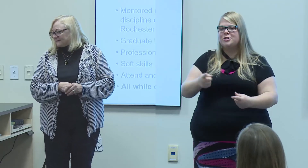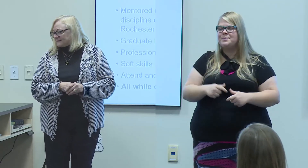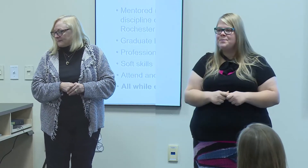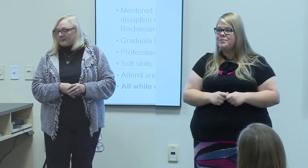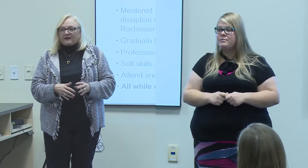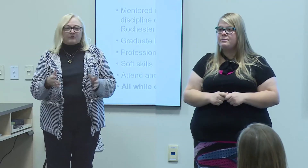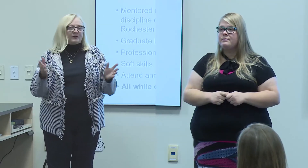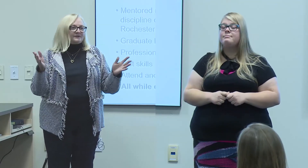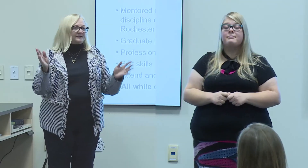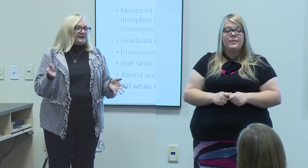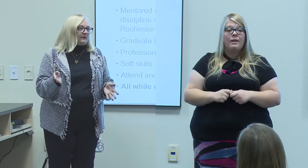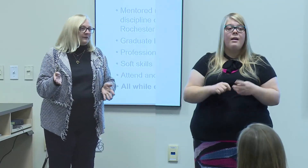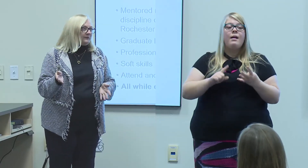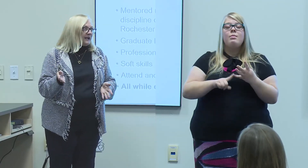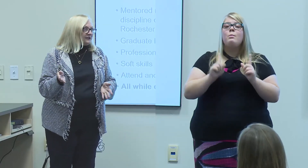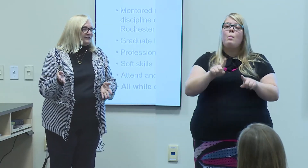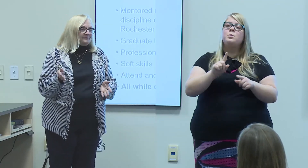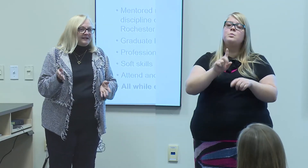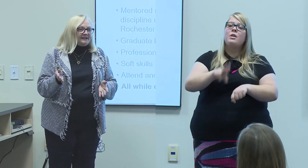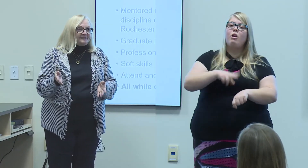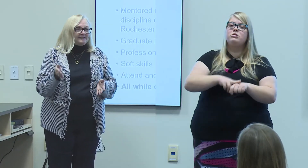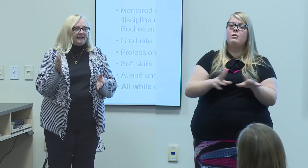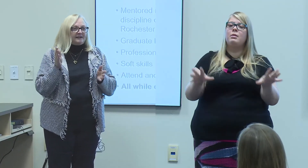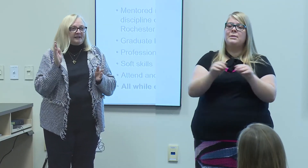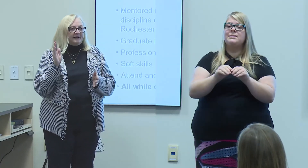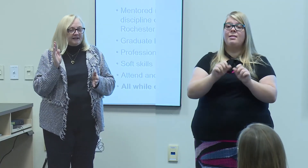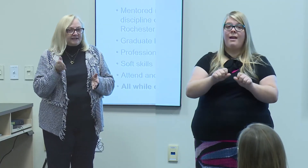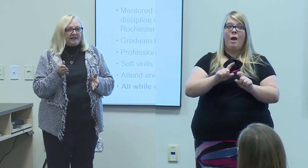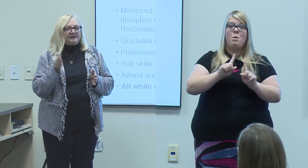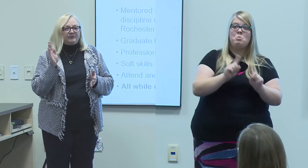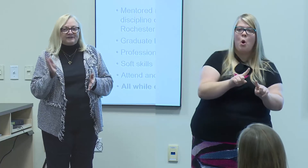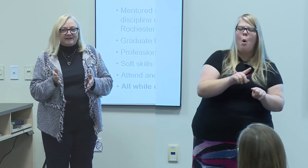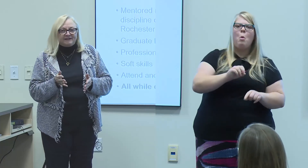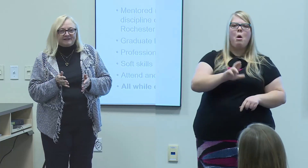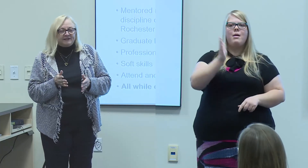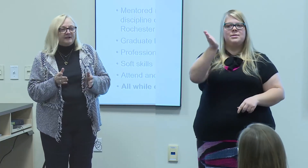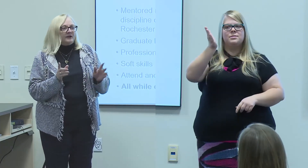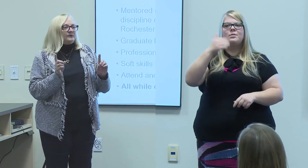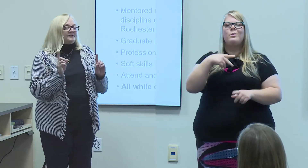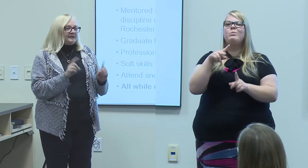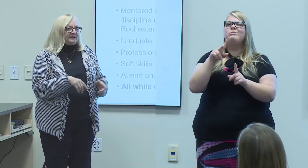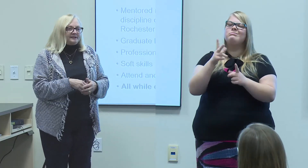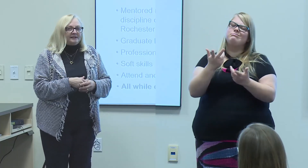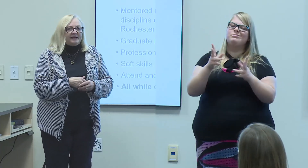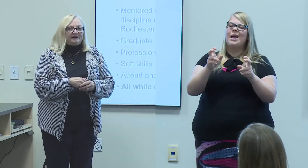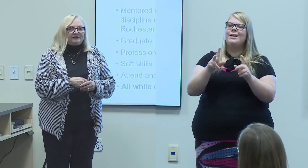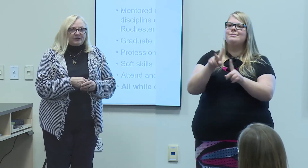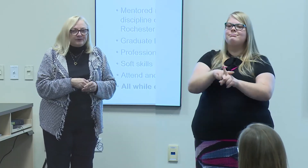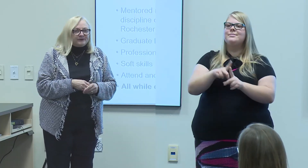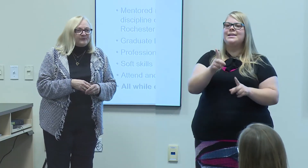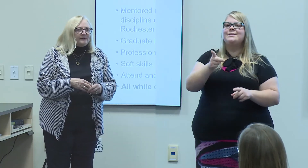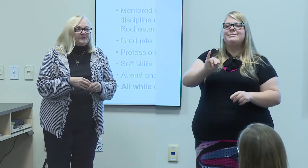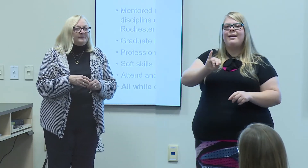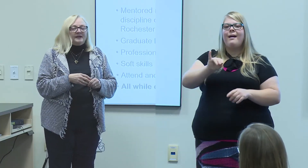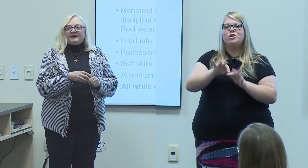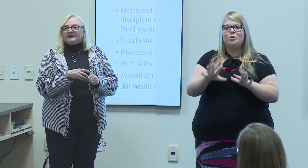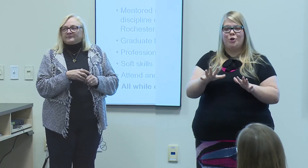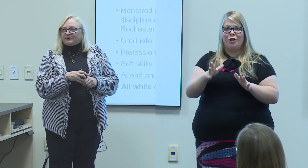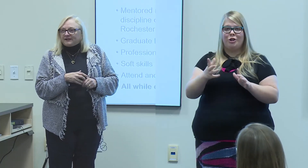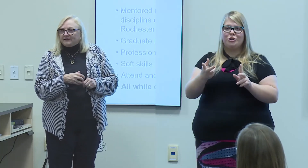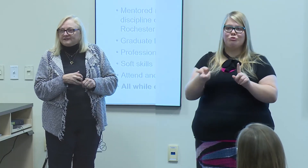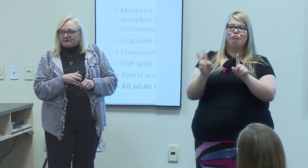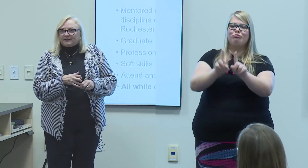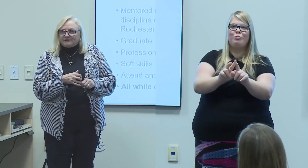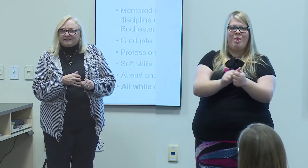scholars. Of course, they go to national meetings and they can attend and present. We send designated interpreters with them.